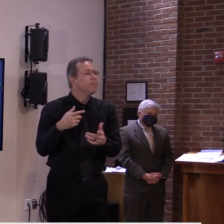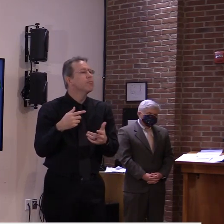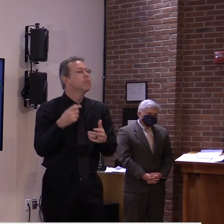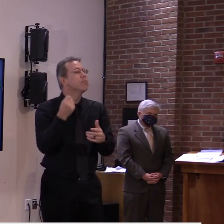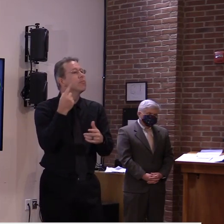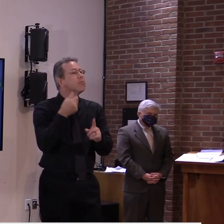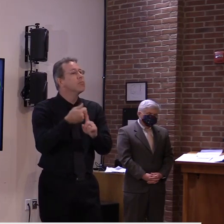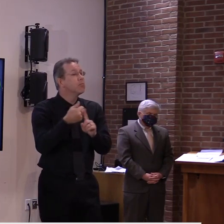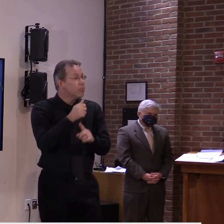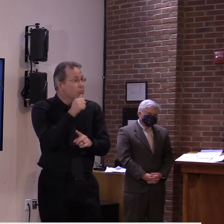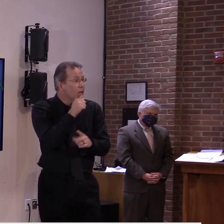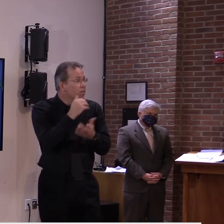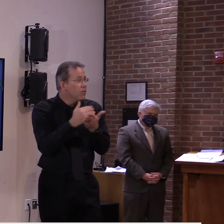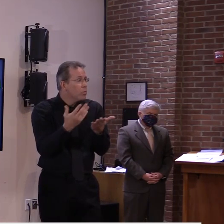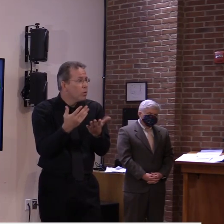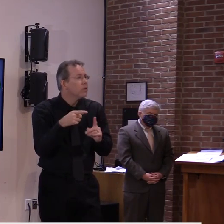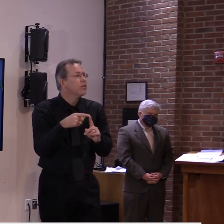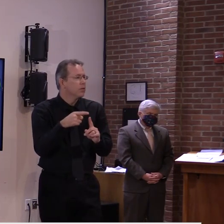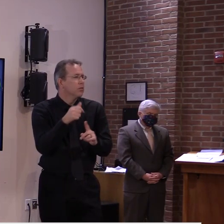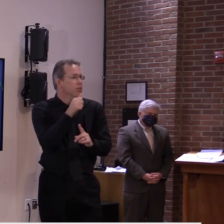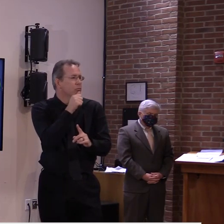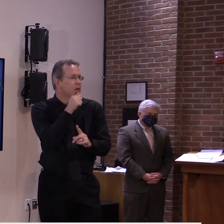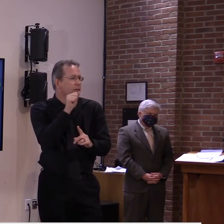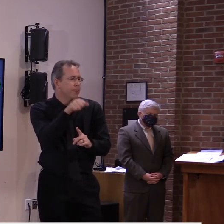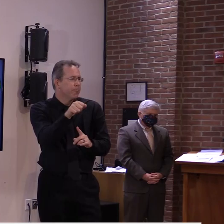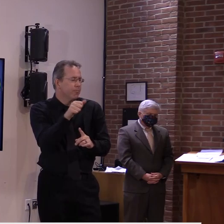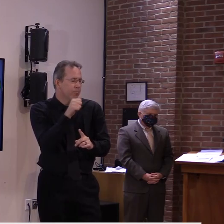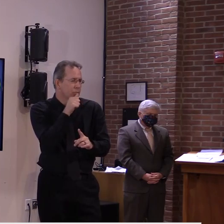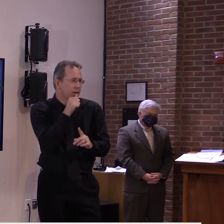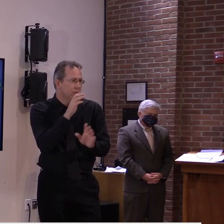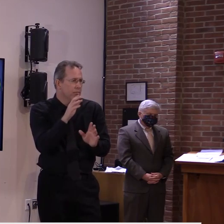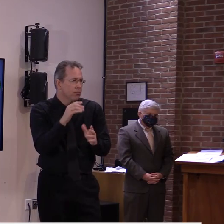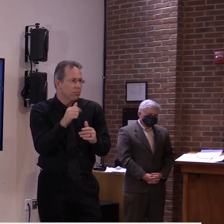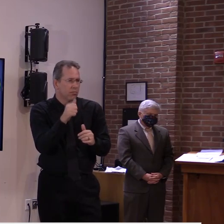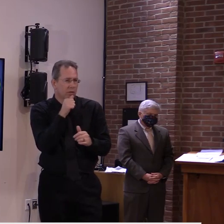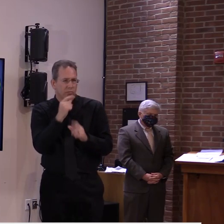My apologies. I hit the mute button by accident.